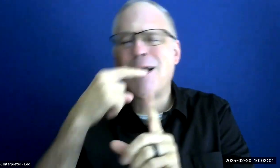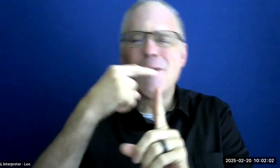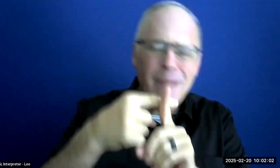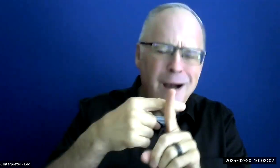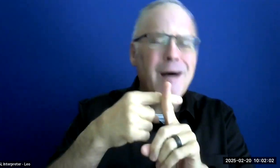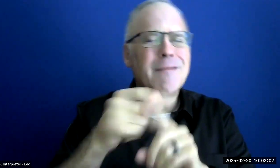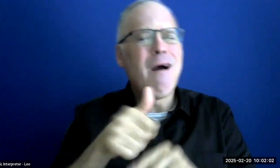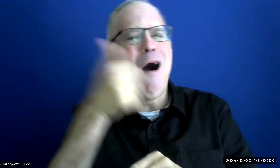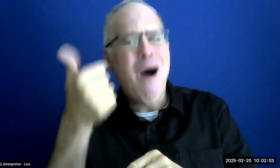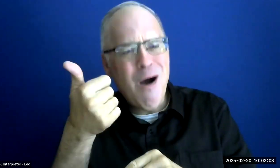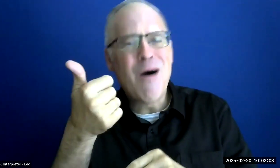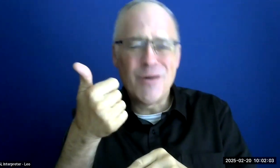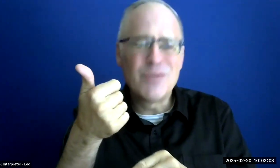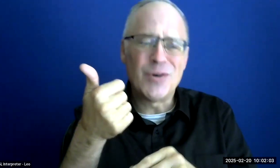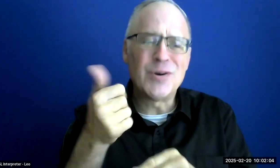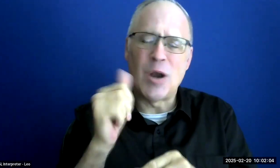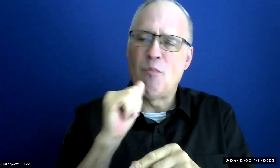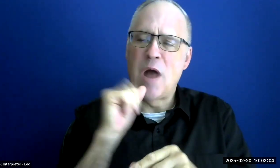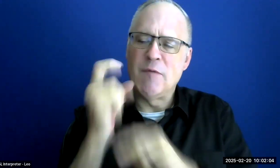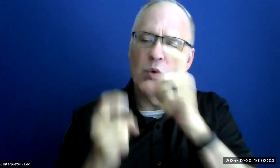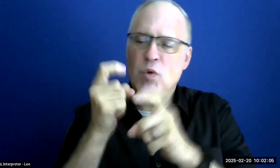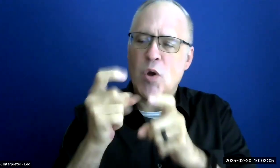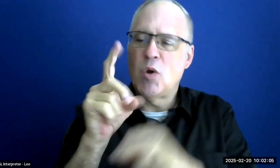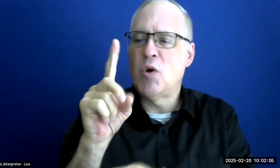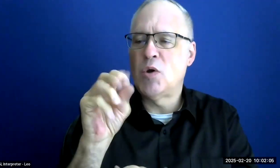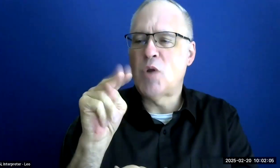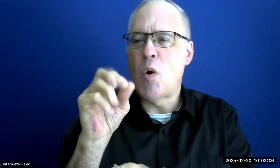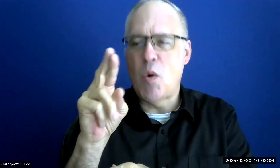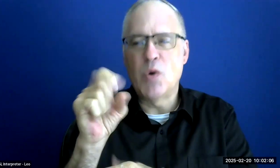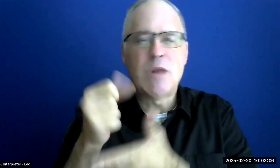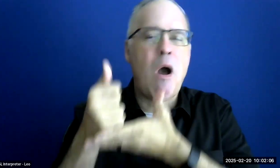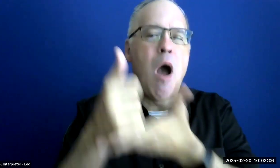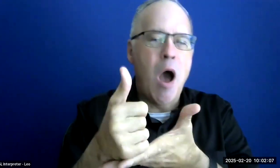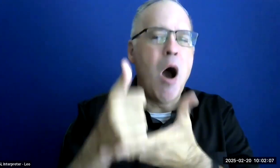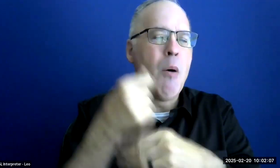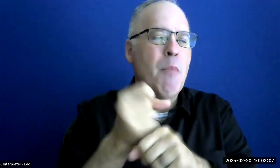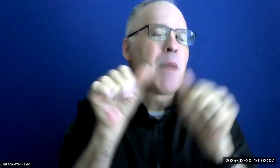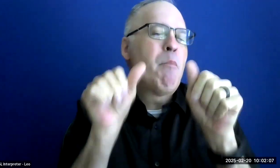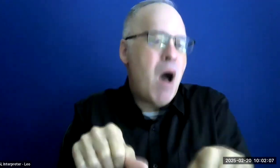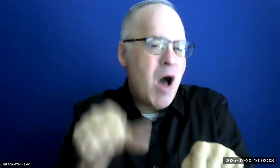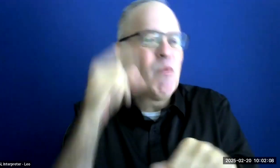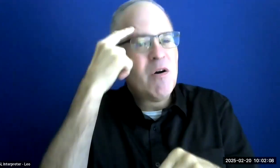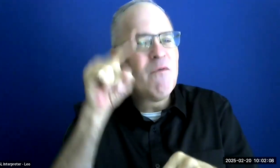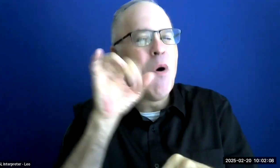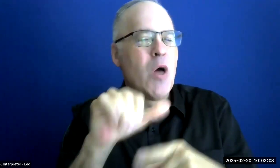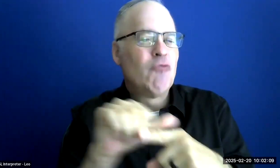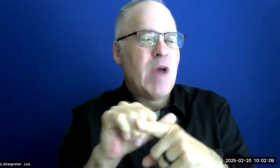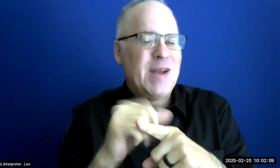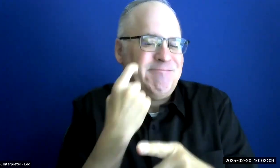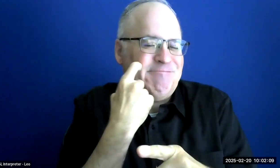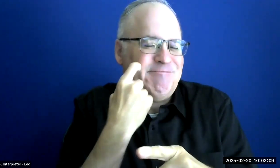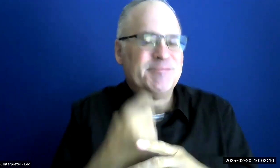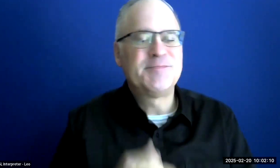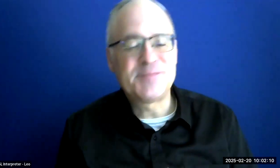those in-person training events possible. Now, following those training events, UMCom and members